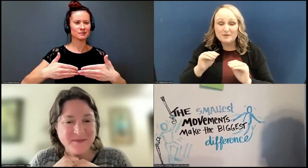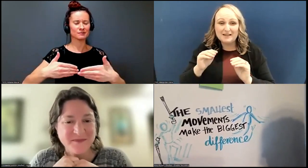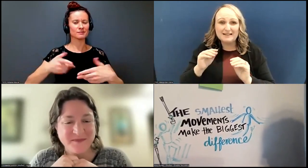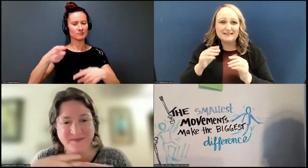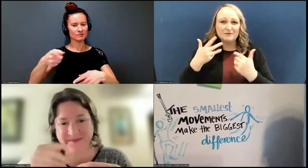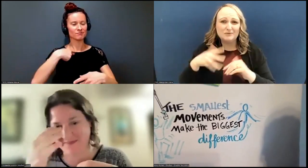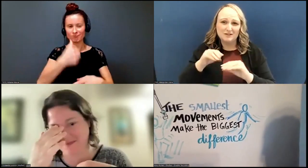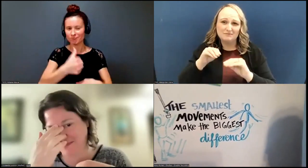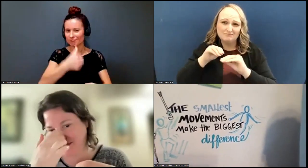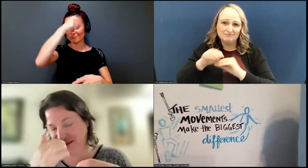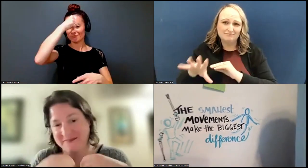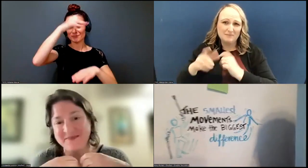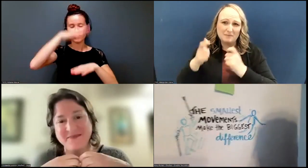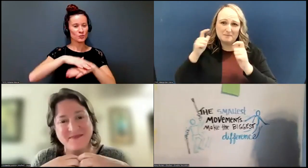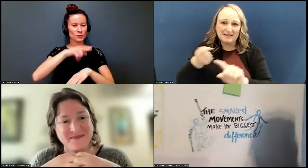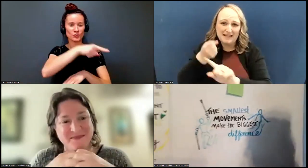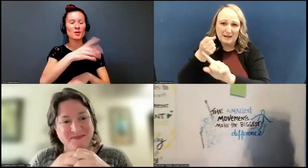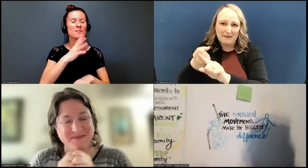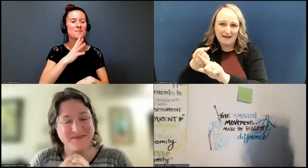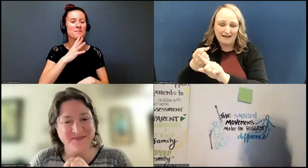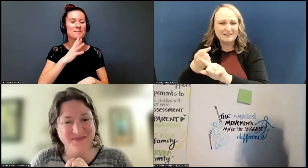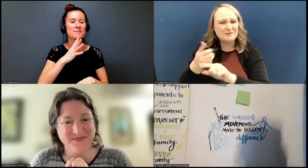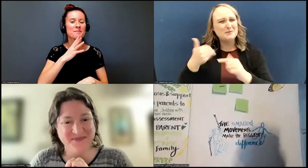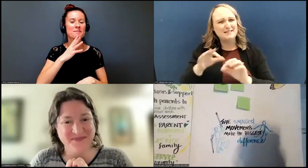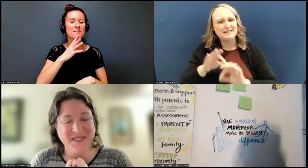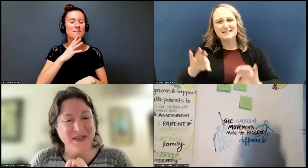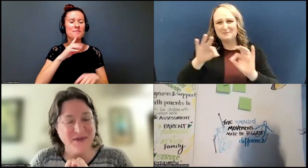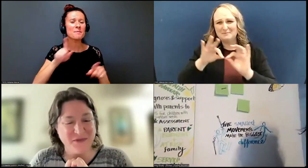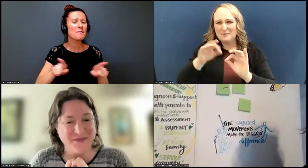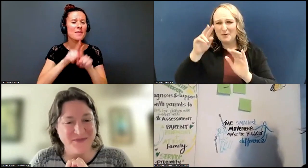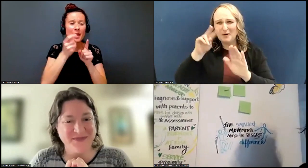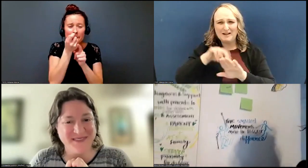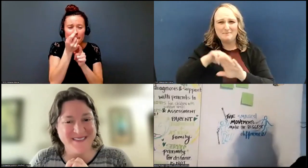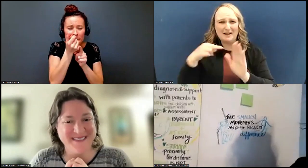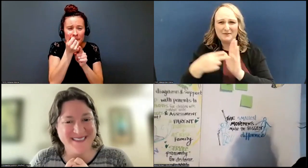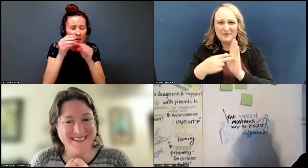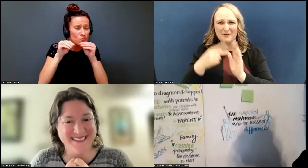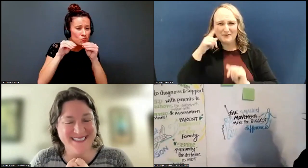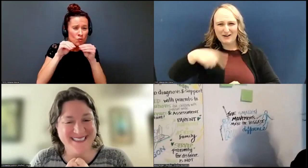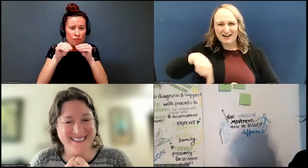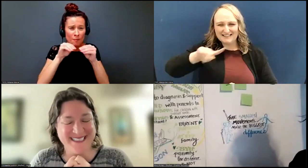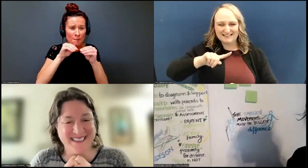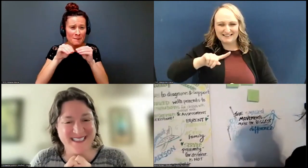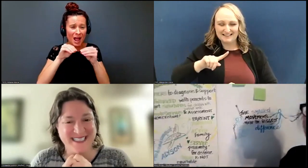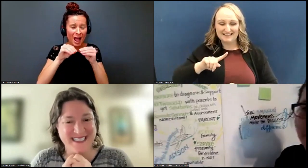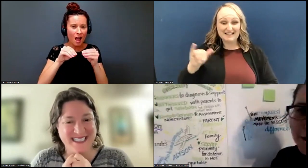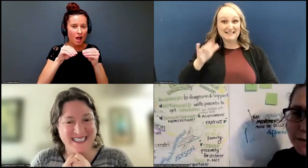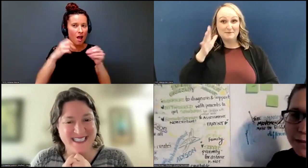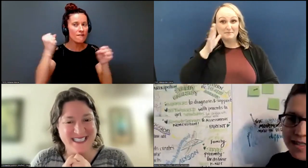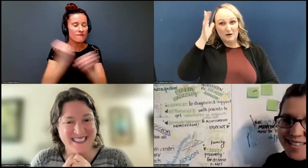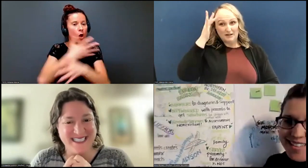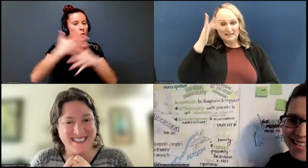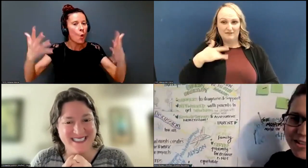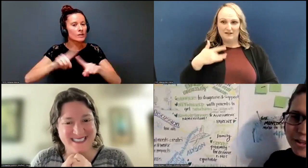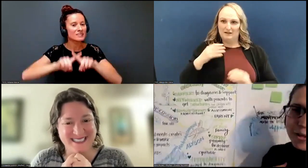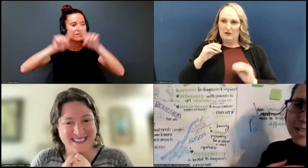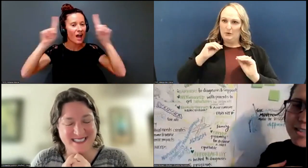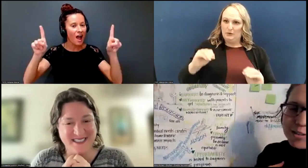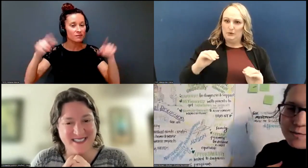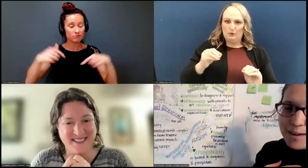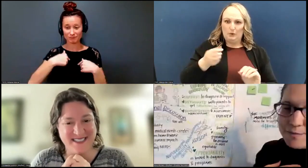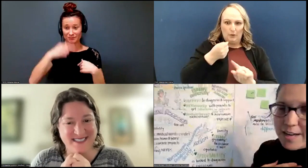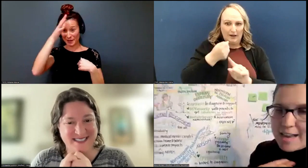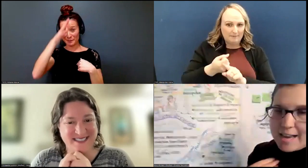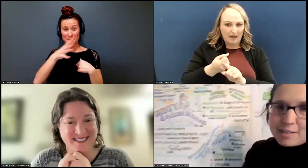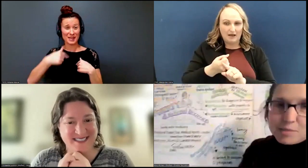that isn't an important metaphor for us all as parents, feeling like maybe we're not making a huge difference and just trying